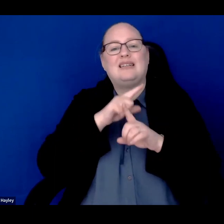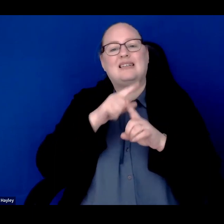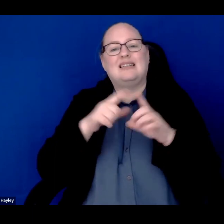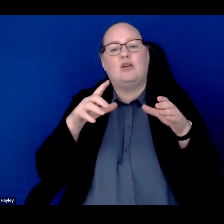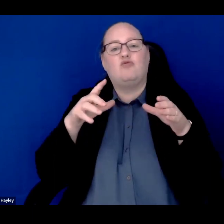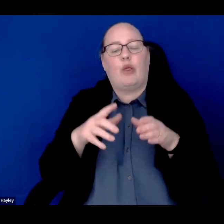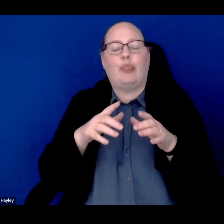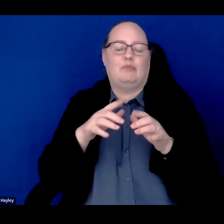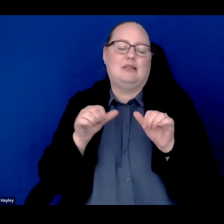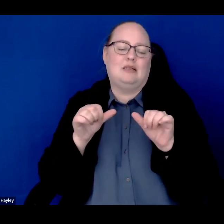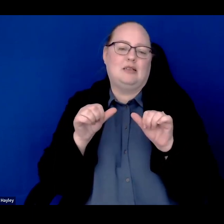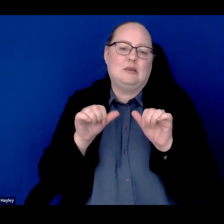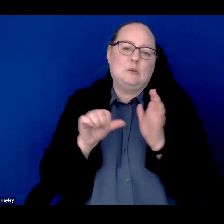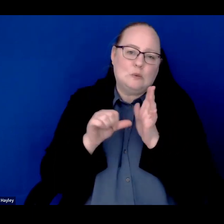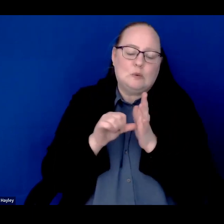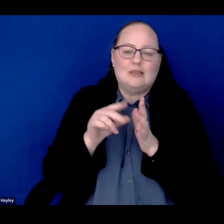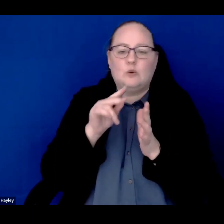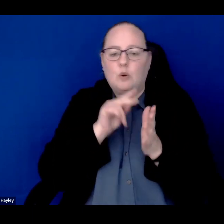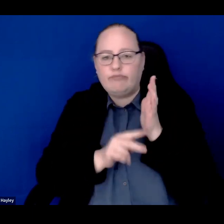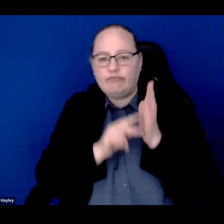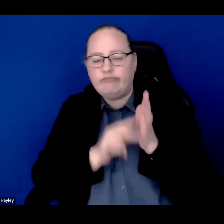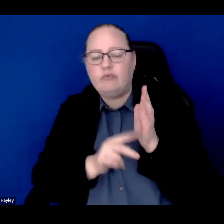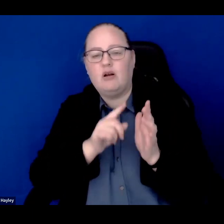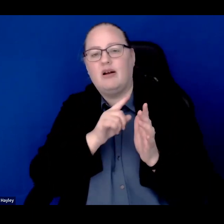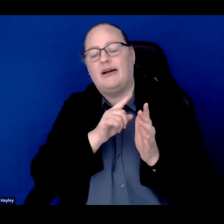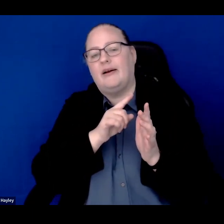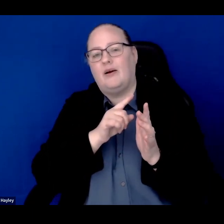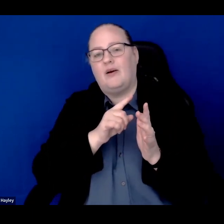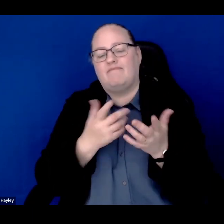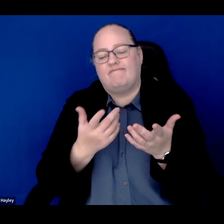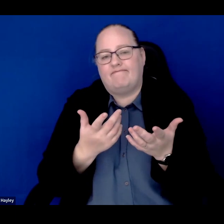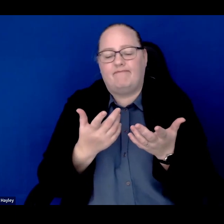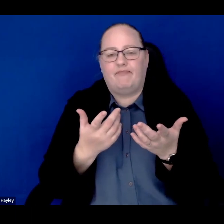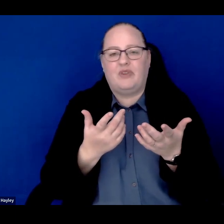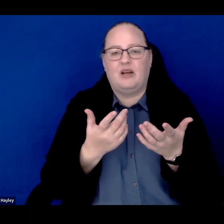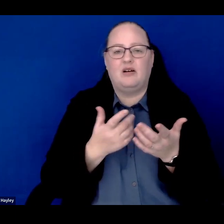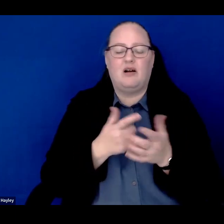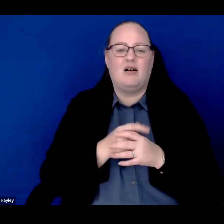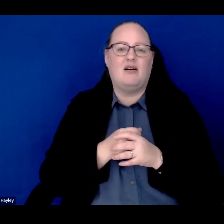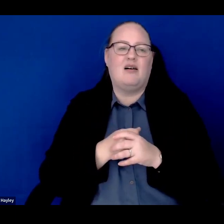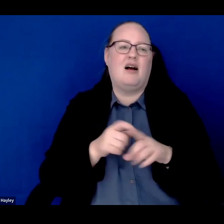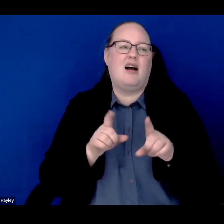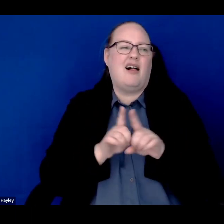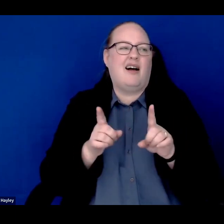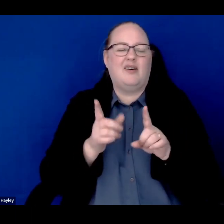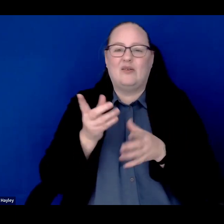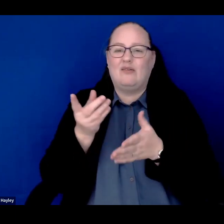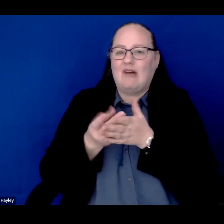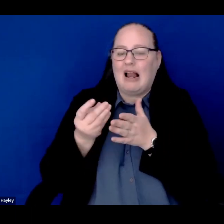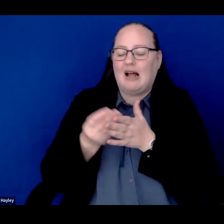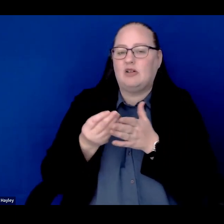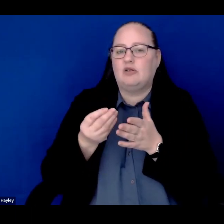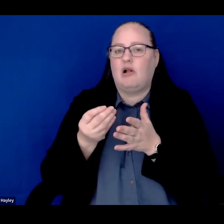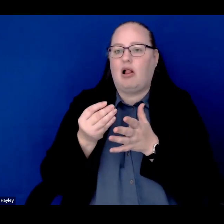GDP, which you can do very easily, like during a financial meltdown or some kind